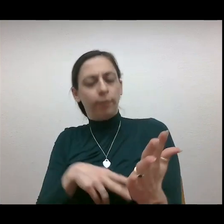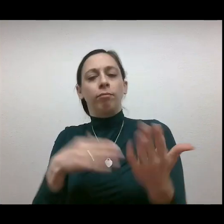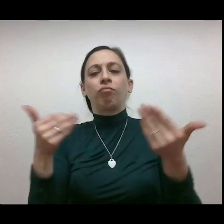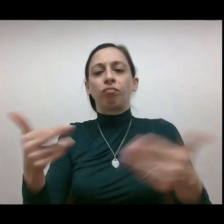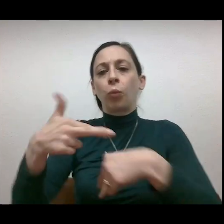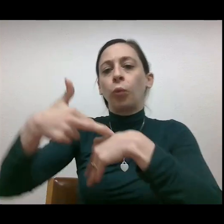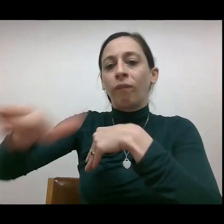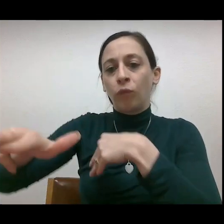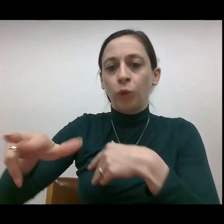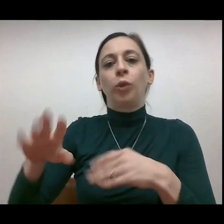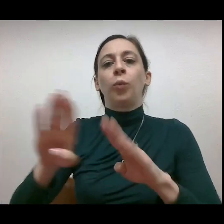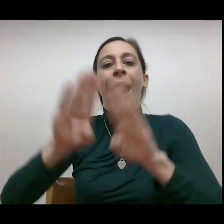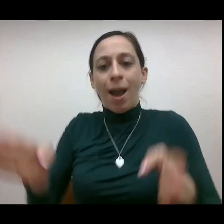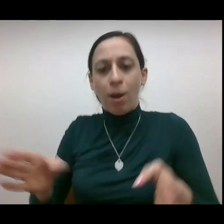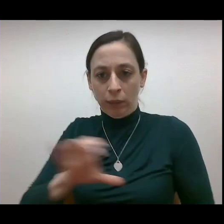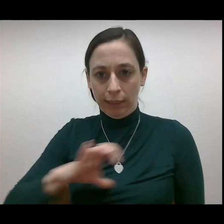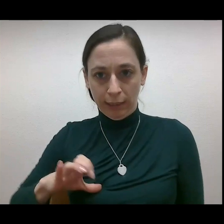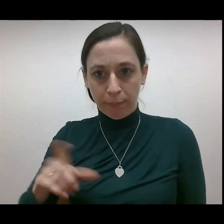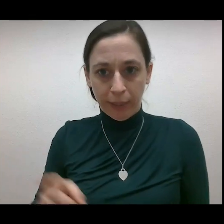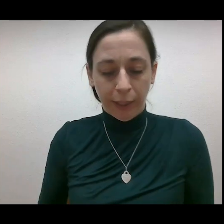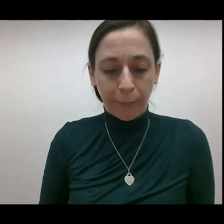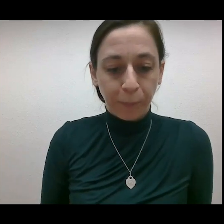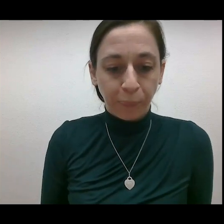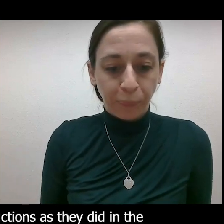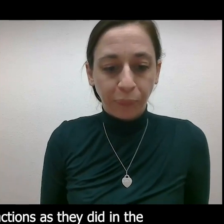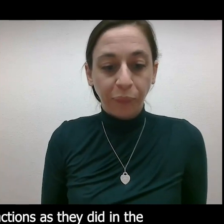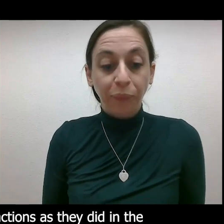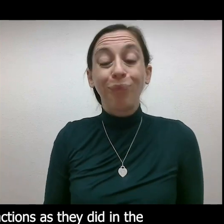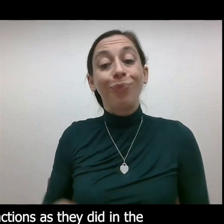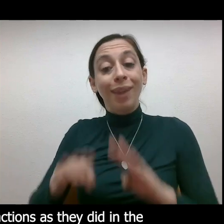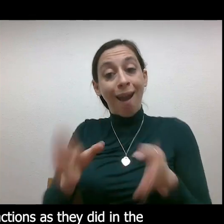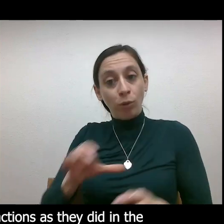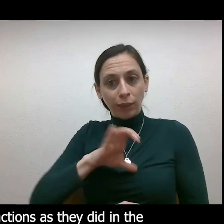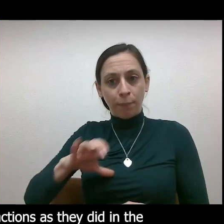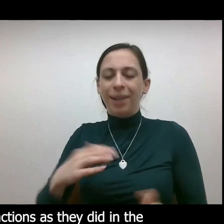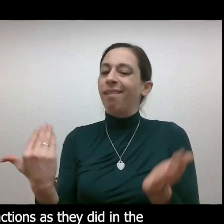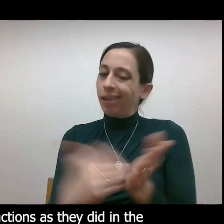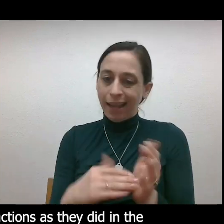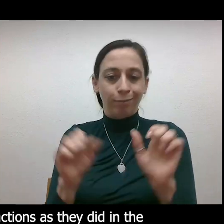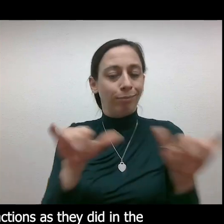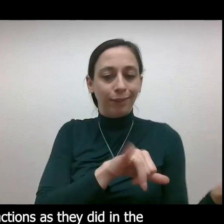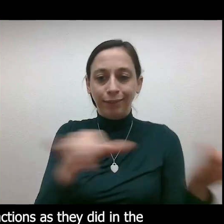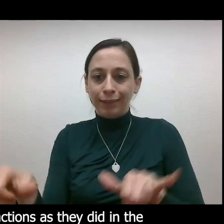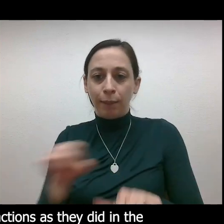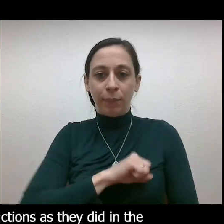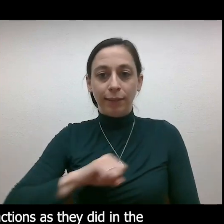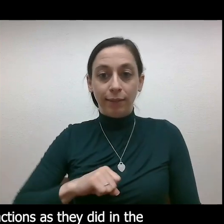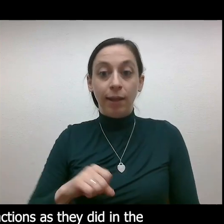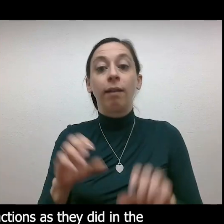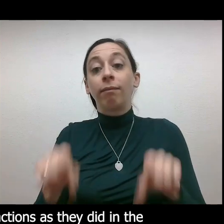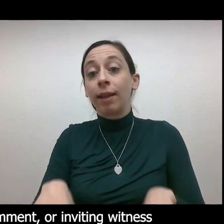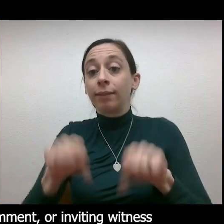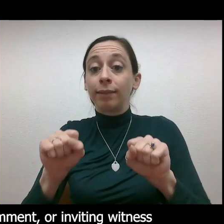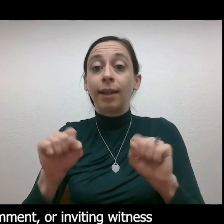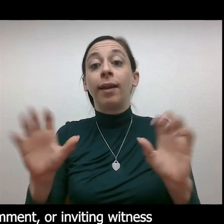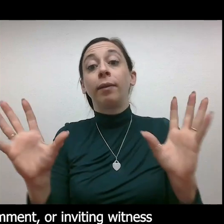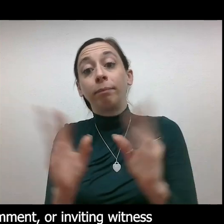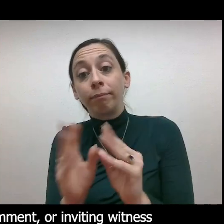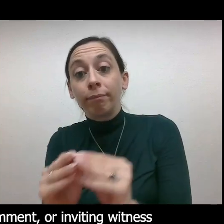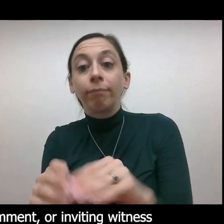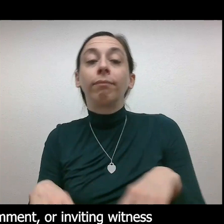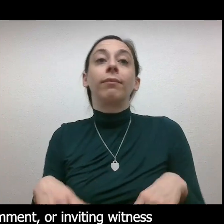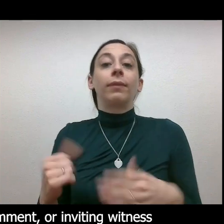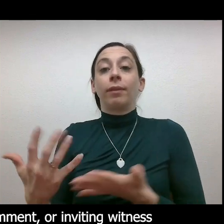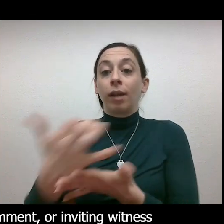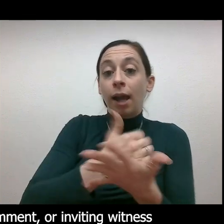The House will receive the bill, read it, and refer it to a committee. Again, committees take the same actions